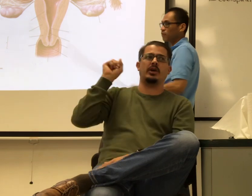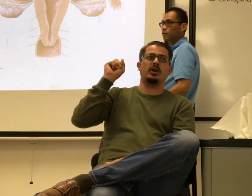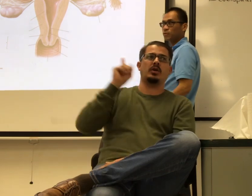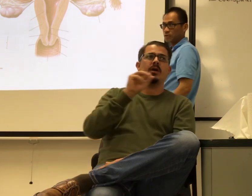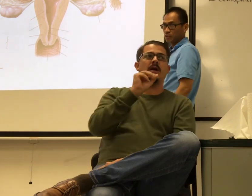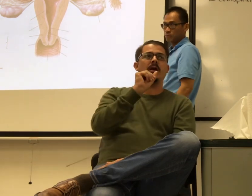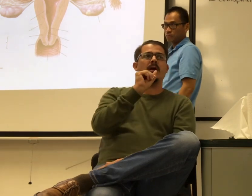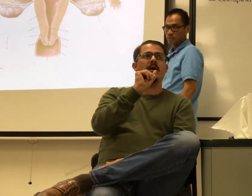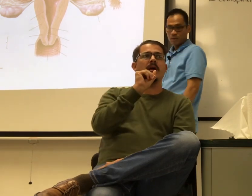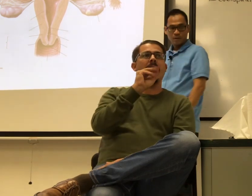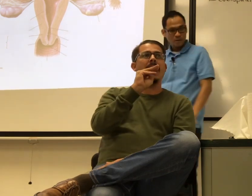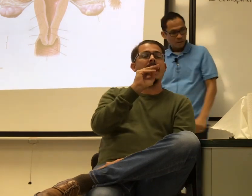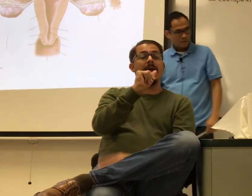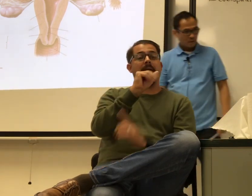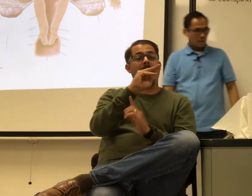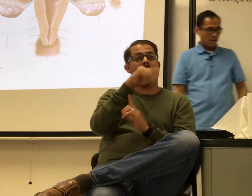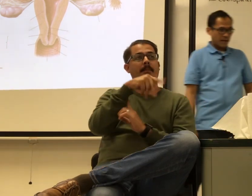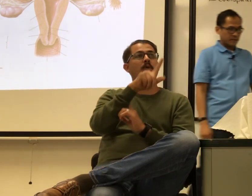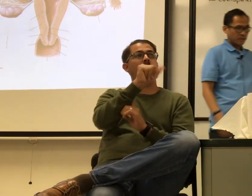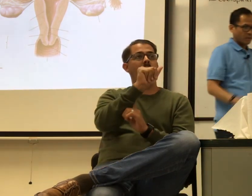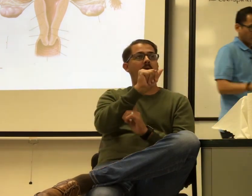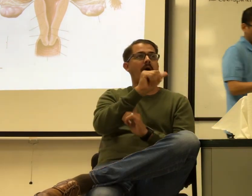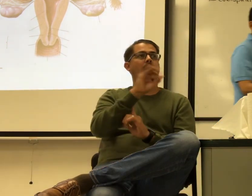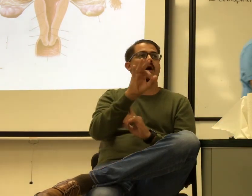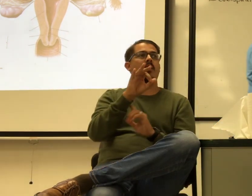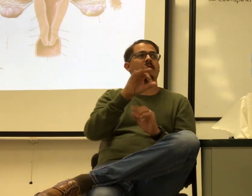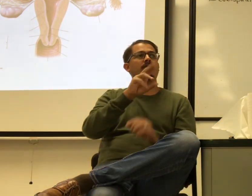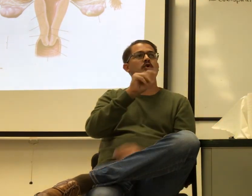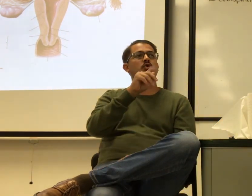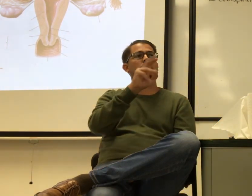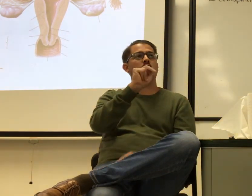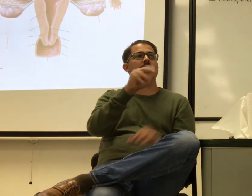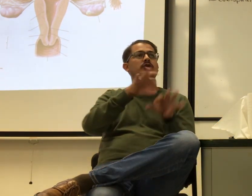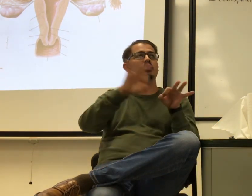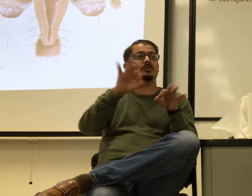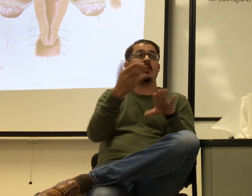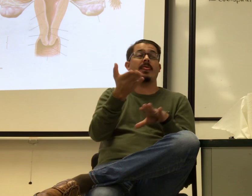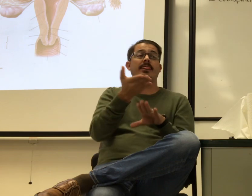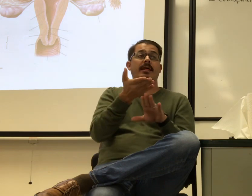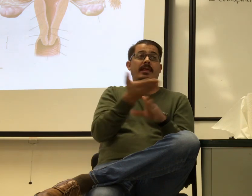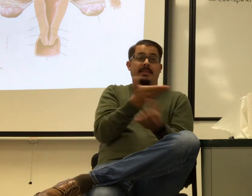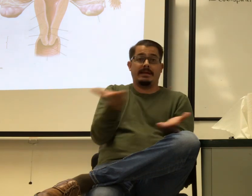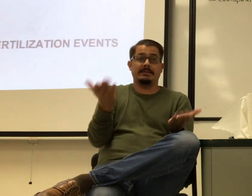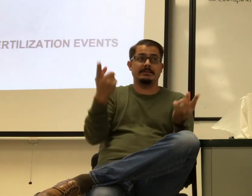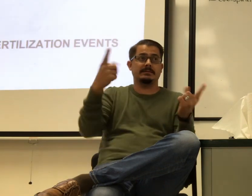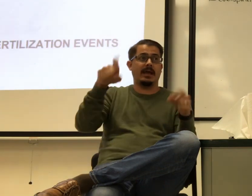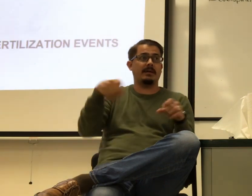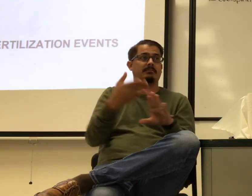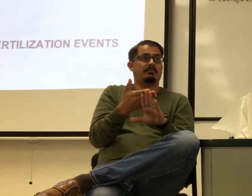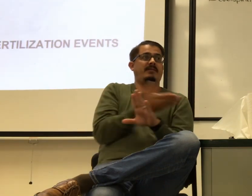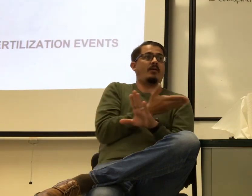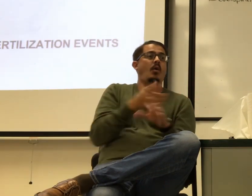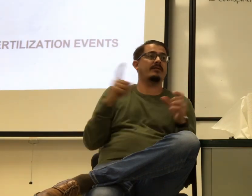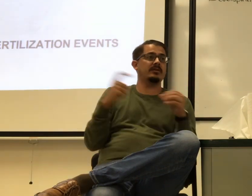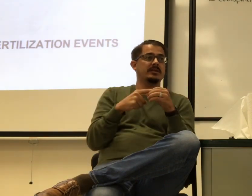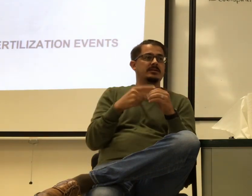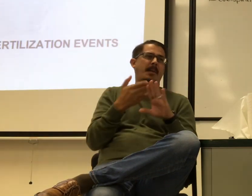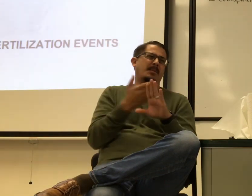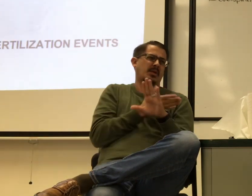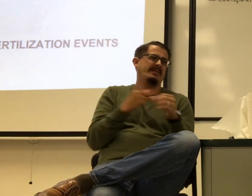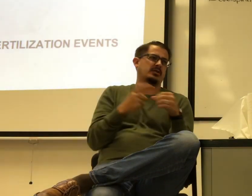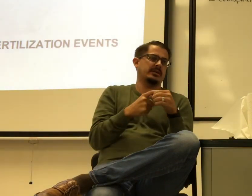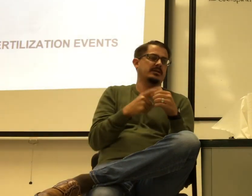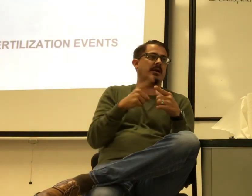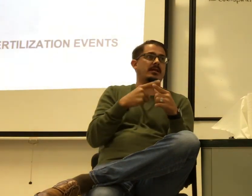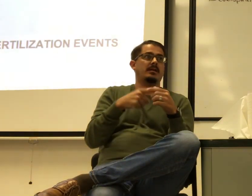ampulla of uterine tube. All right, so there are things that have to happen before fertilization, call it pre-fertilization, and